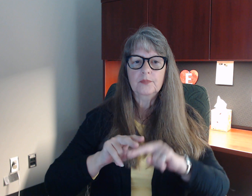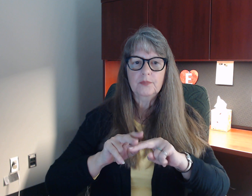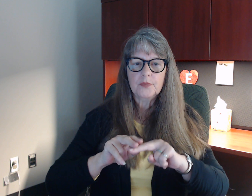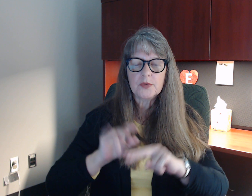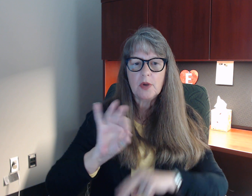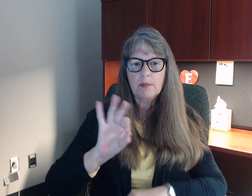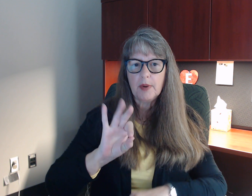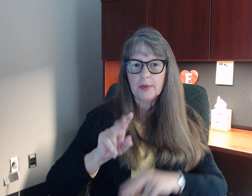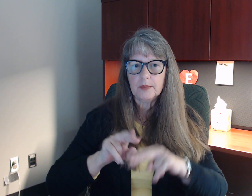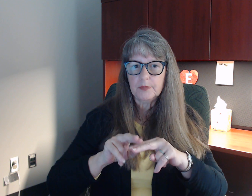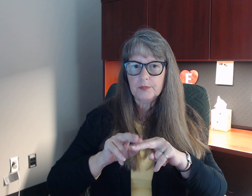salt and pepper.